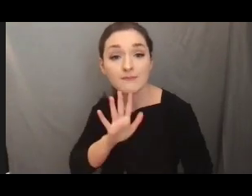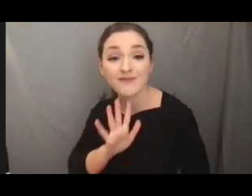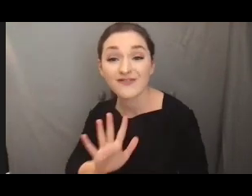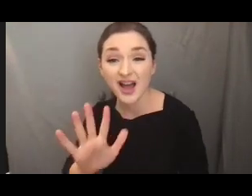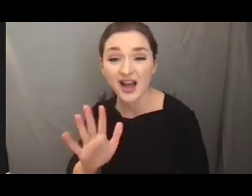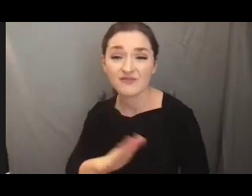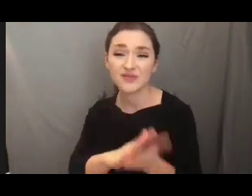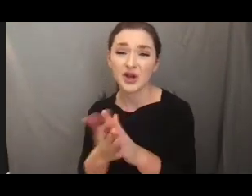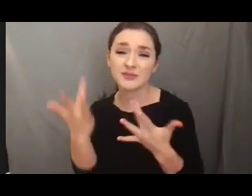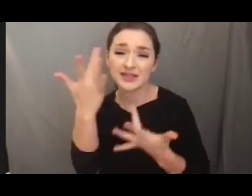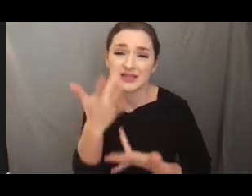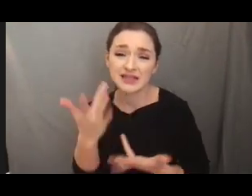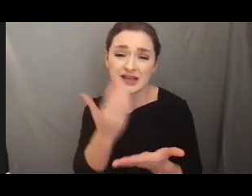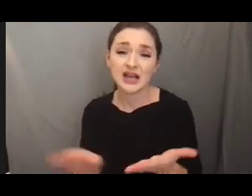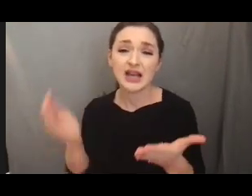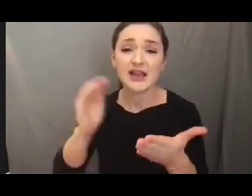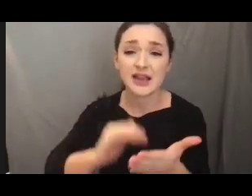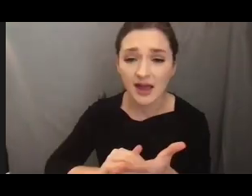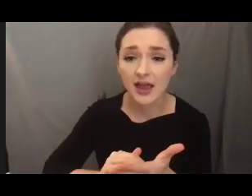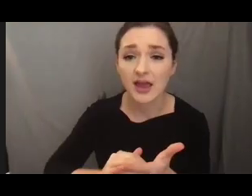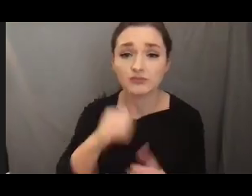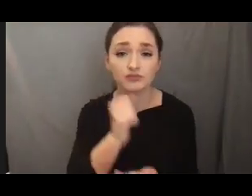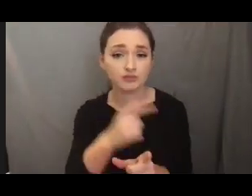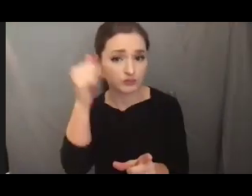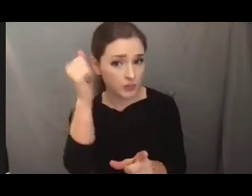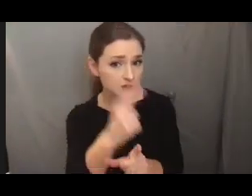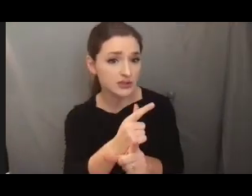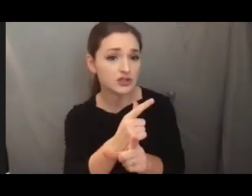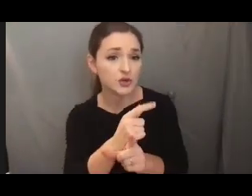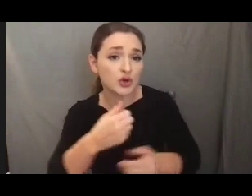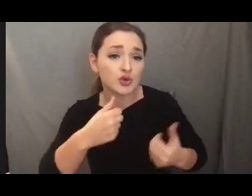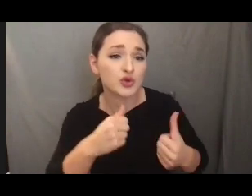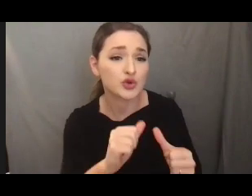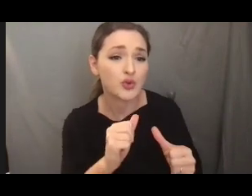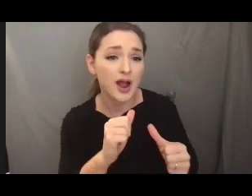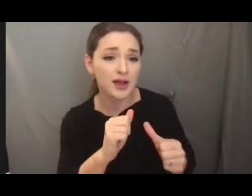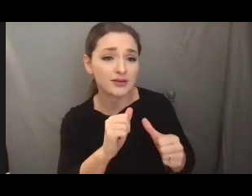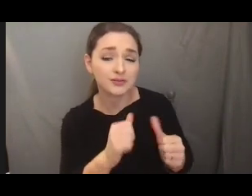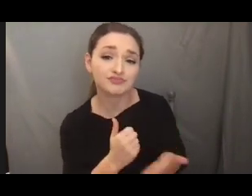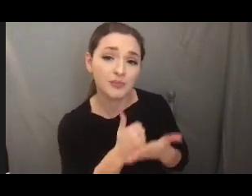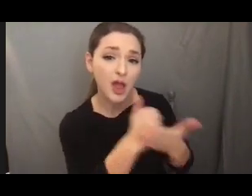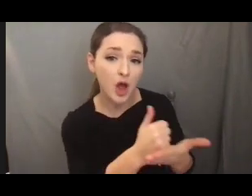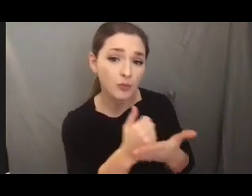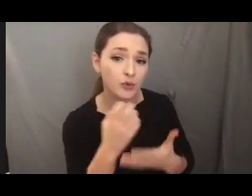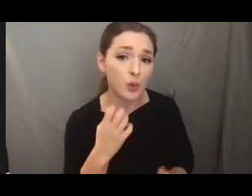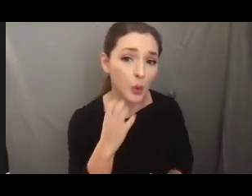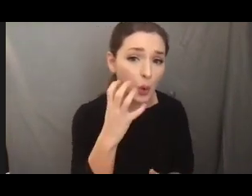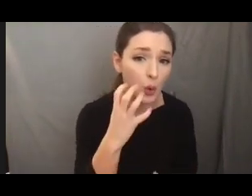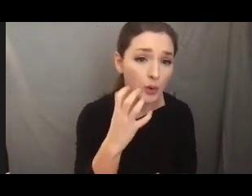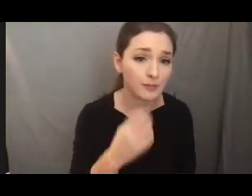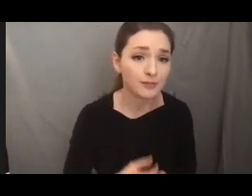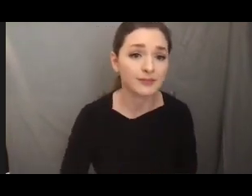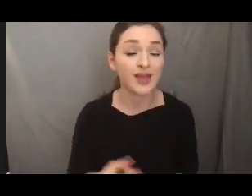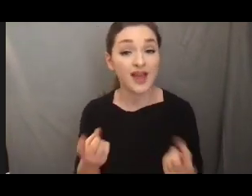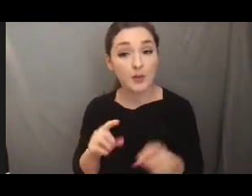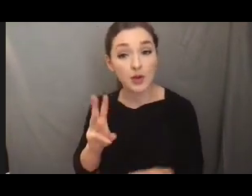family blankets on her, trying to keep her warm. During that sickness, Wilma's left leg twisted inward and she couldn't move it